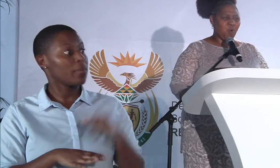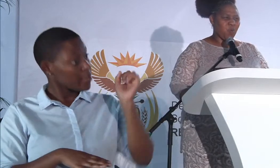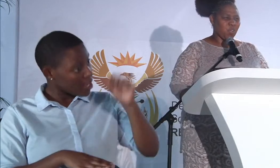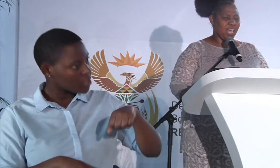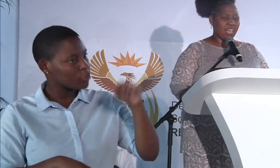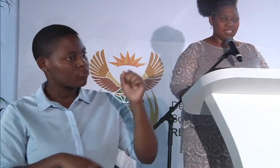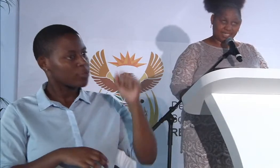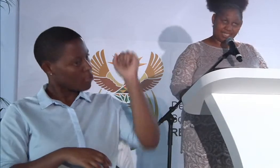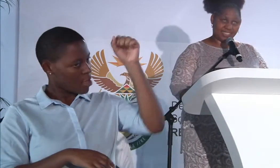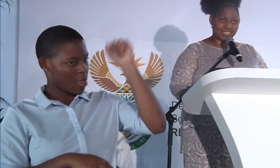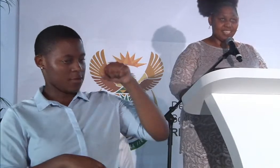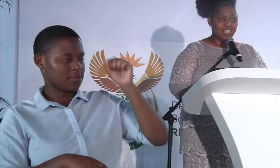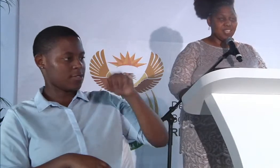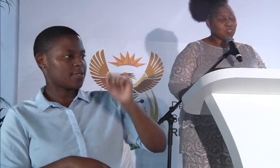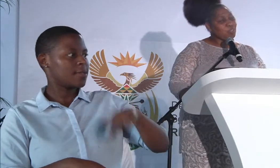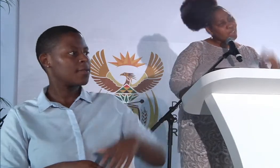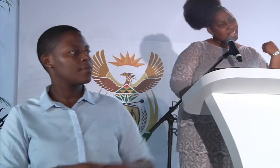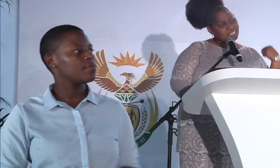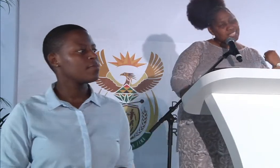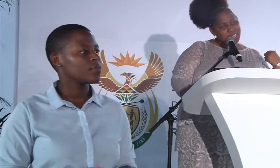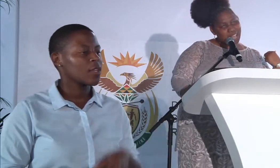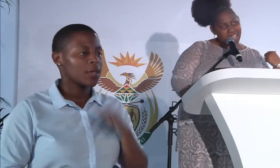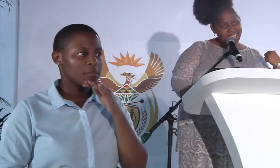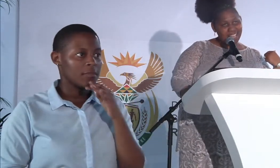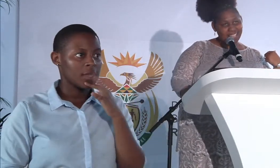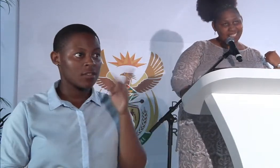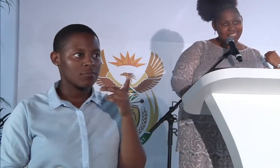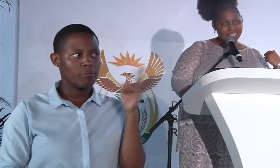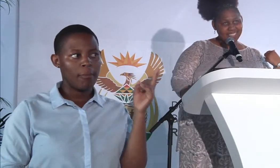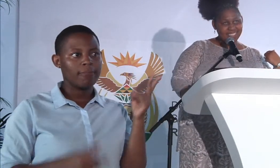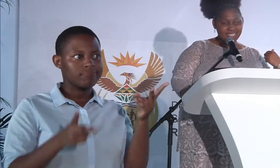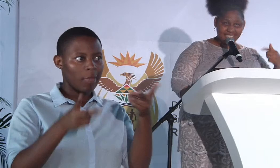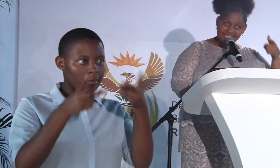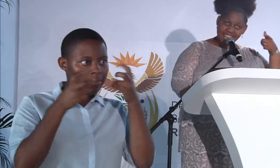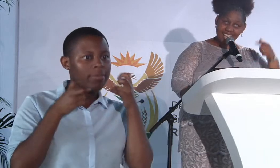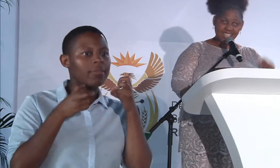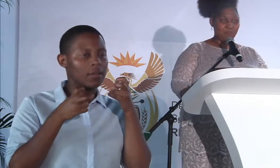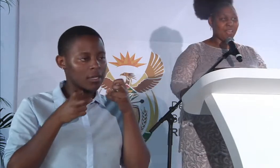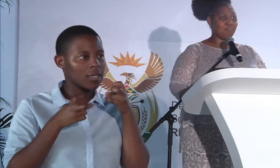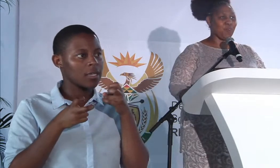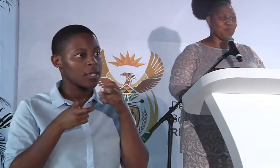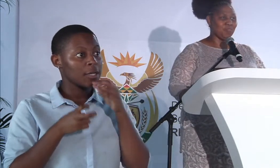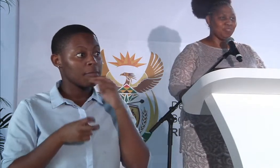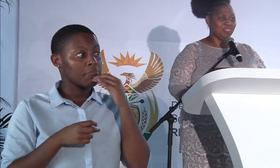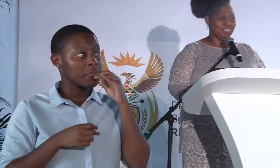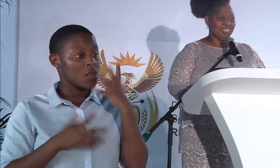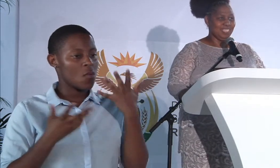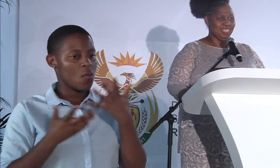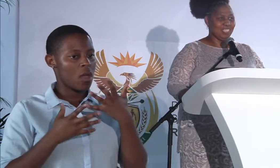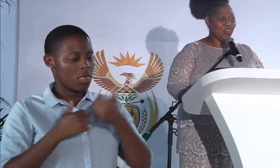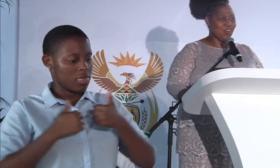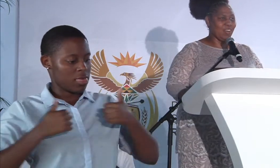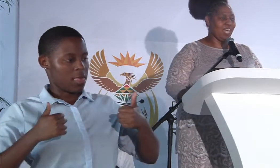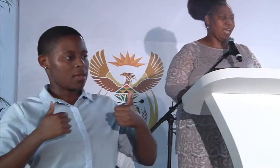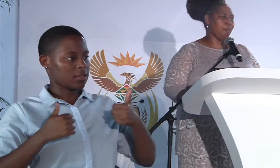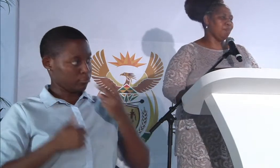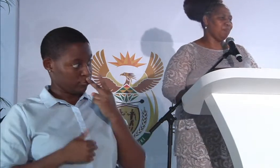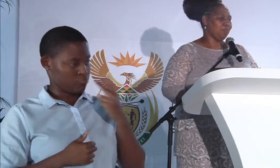Yebo, yes. So you heard her, ne? She's there in the platform.